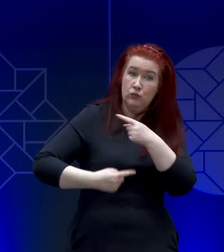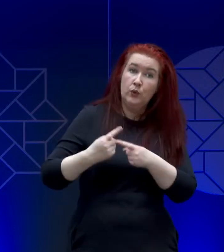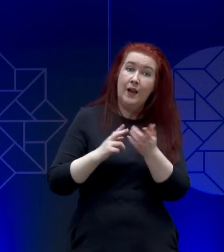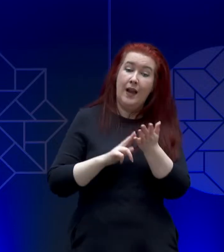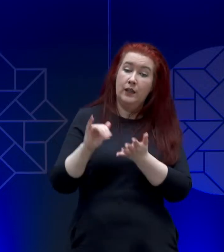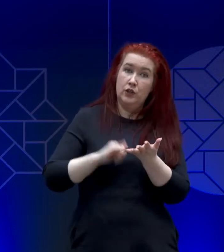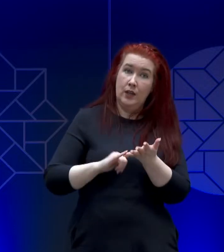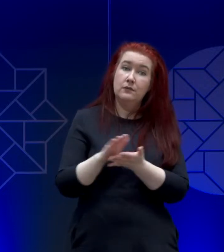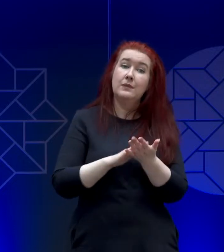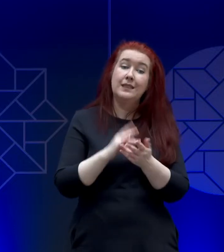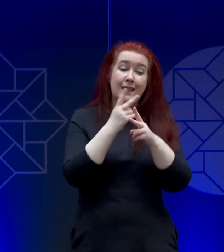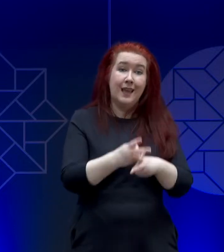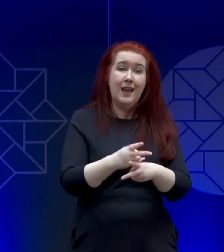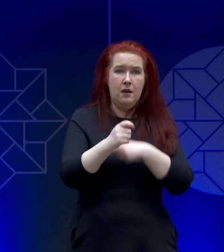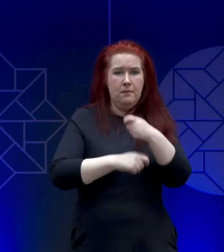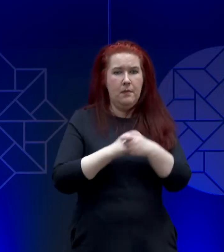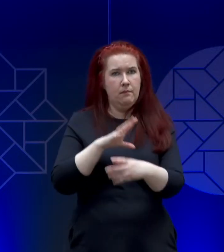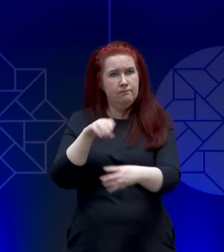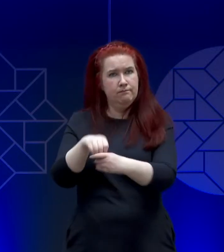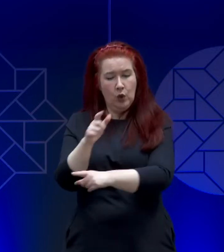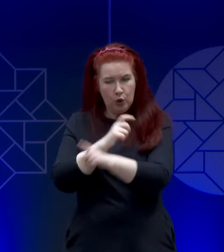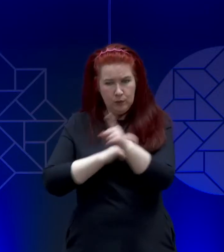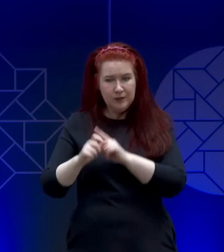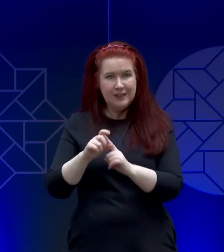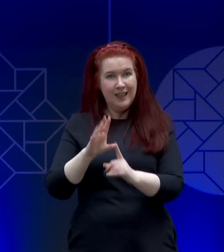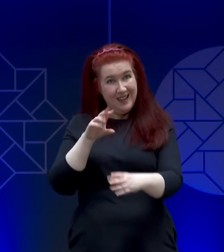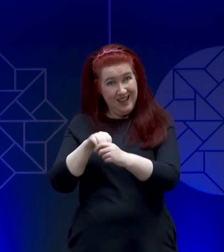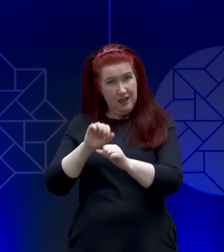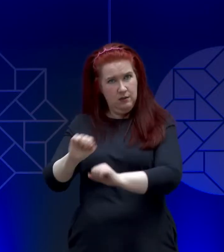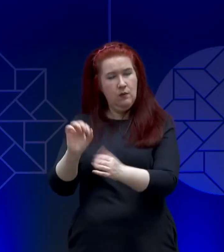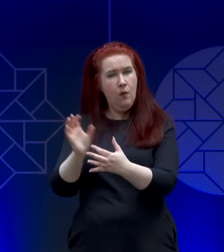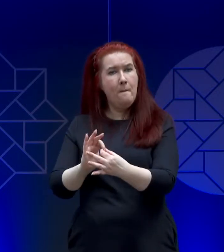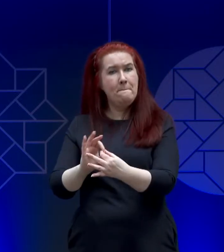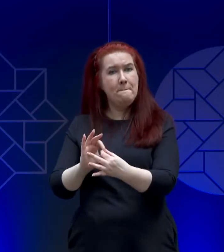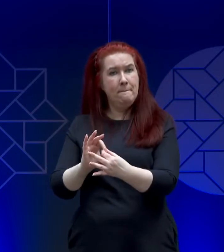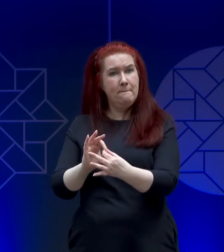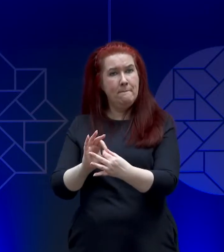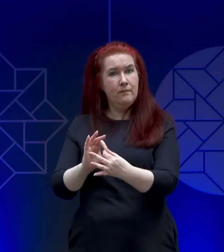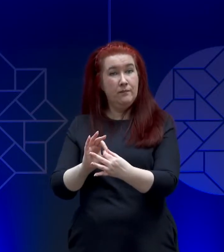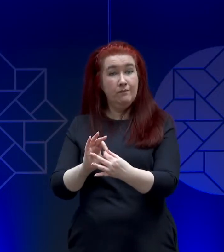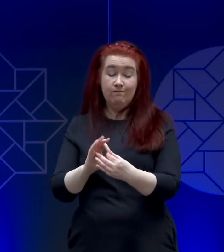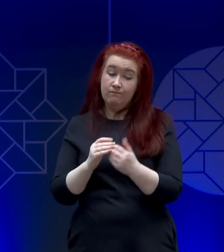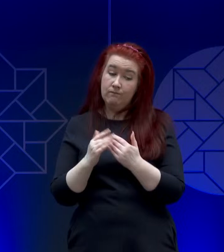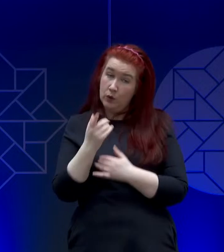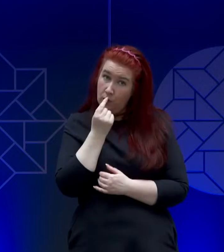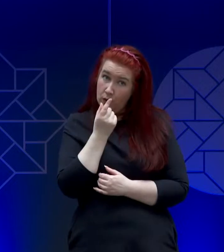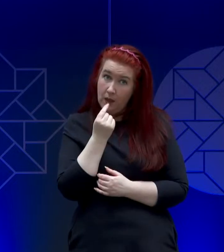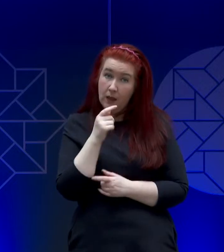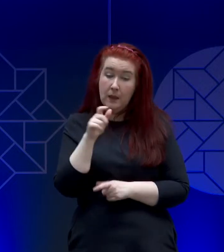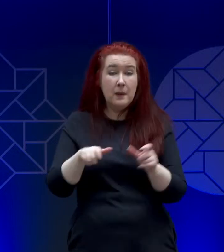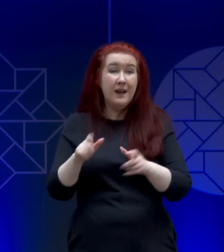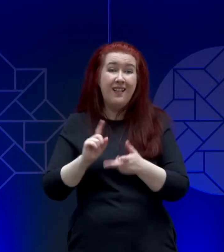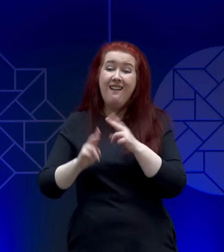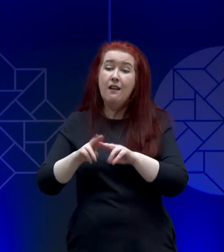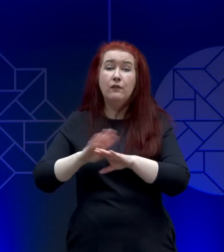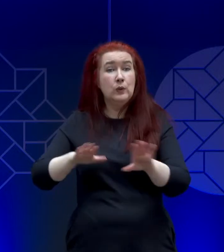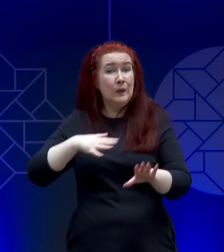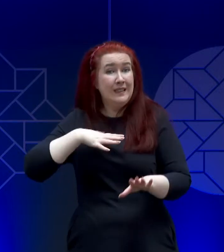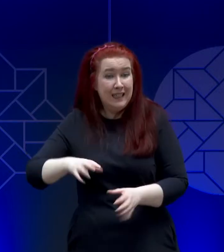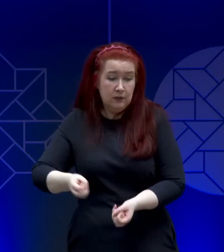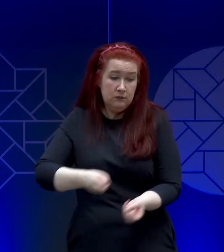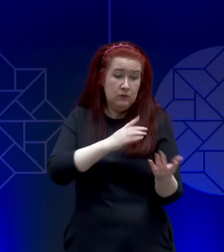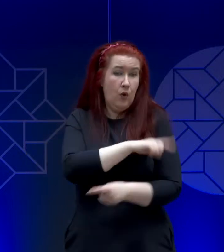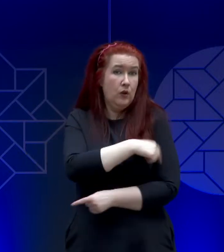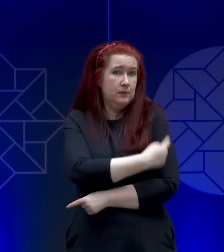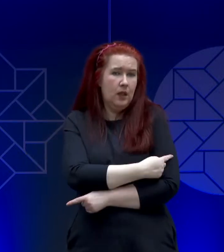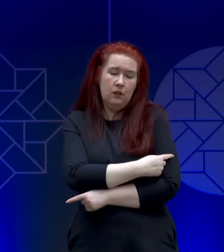care into communities and into homes. As much as possible, people who do not need to be in hospital will